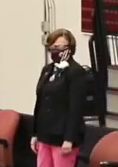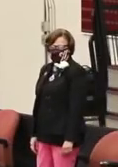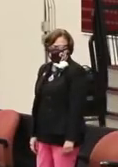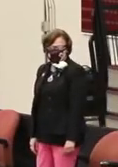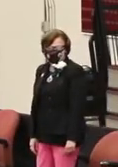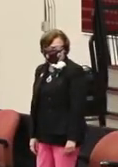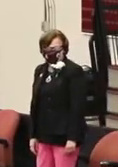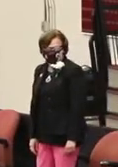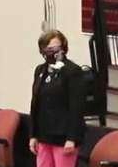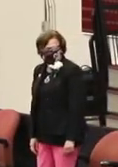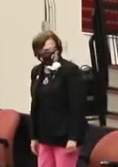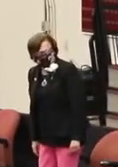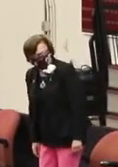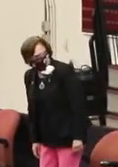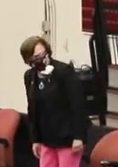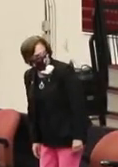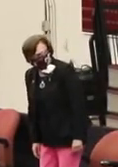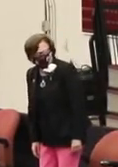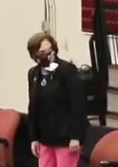Chanel Lee.